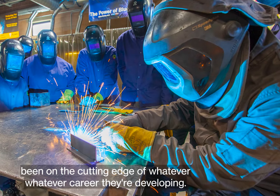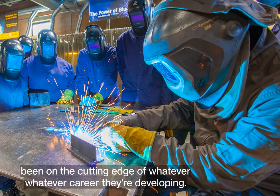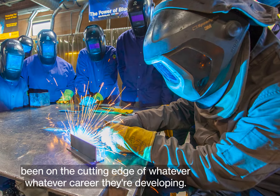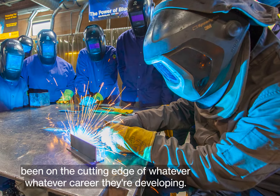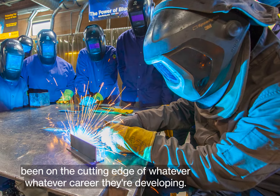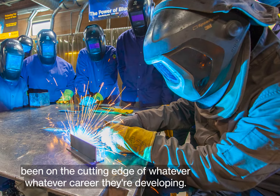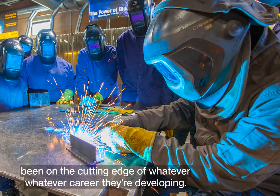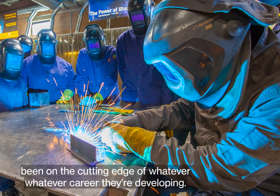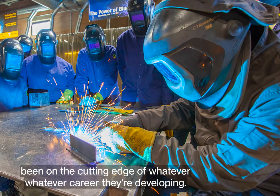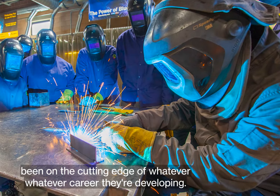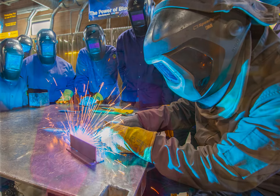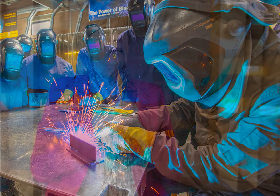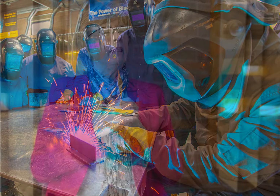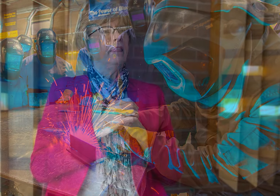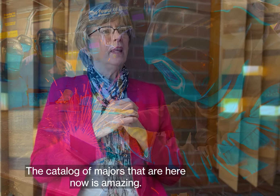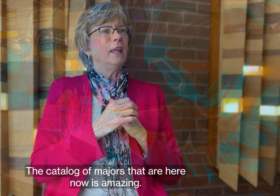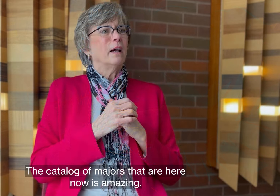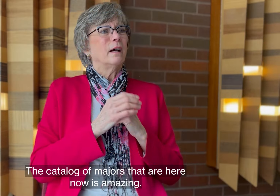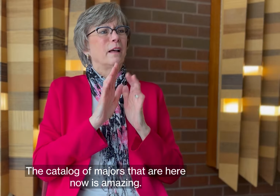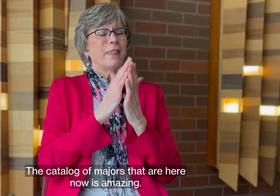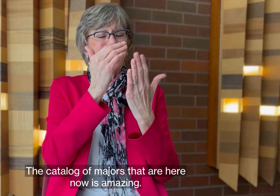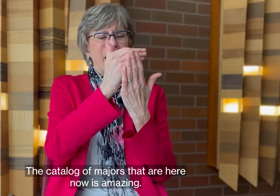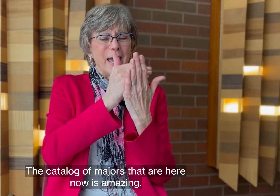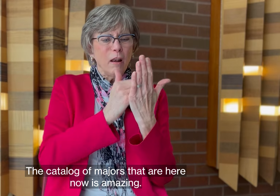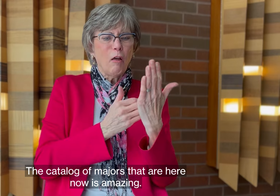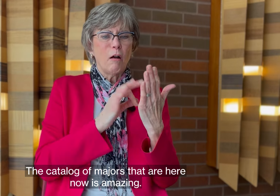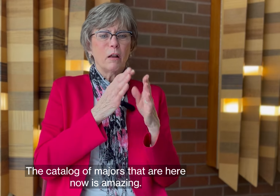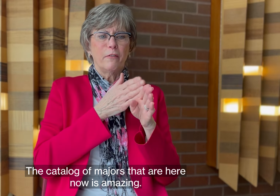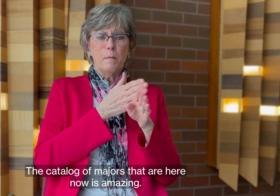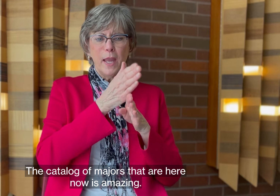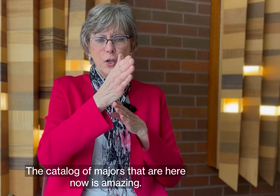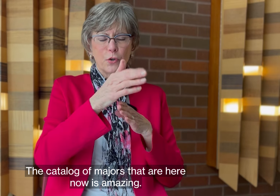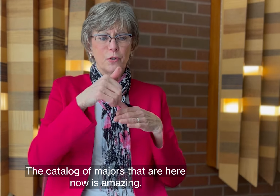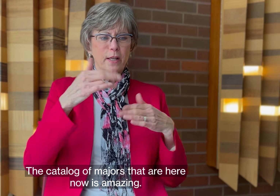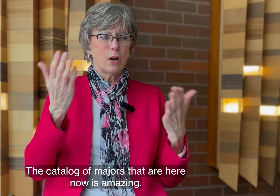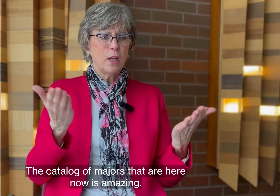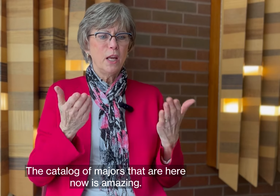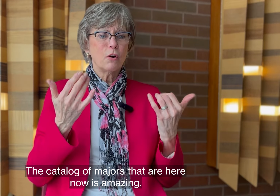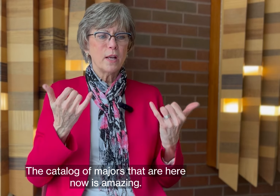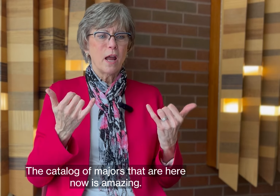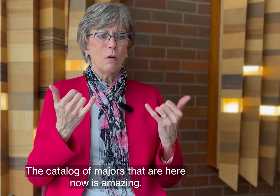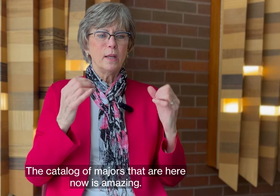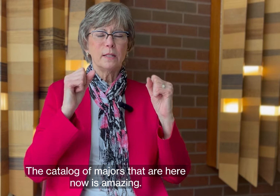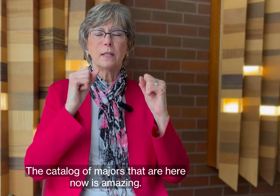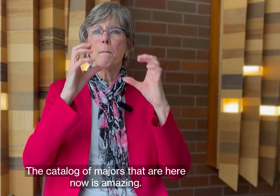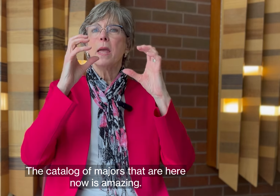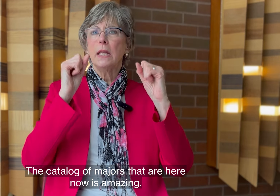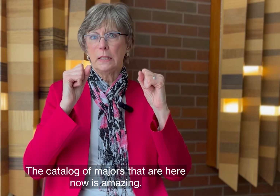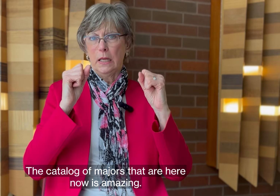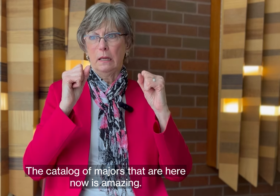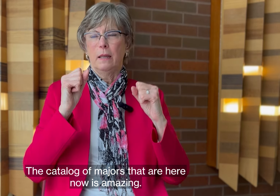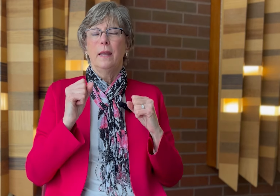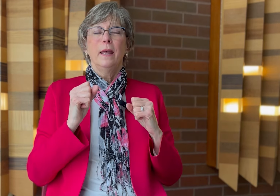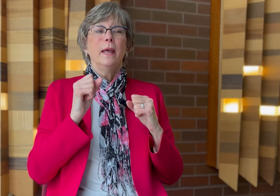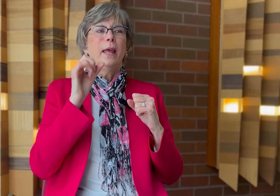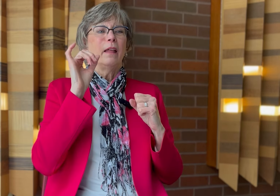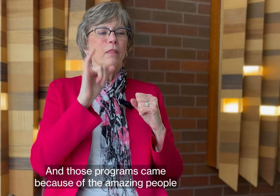career they're developing. The catalog of majors that are here now is amazing. And